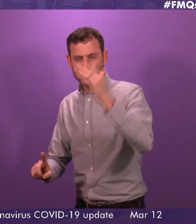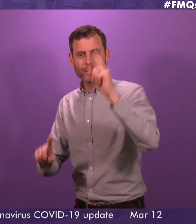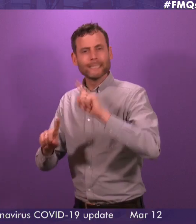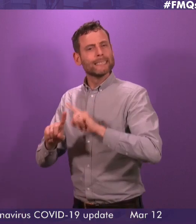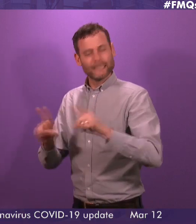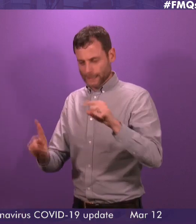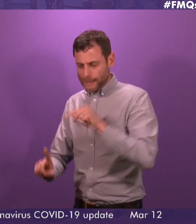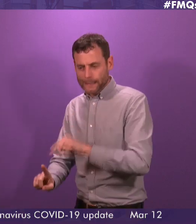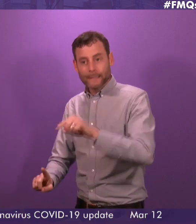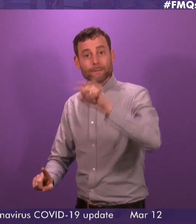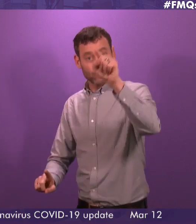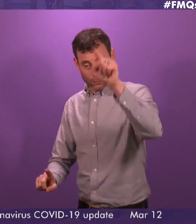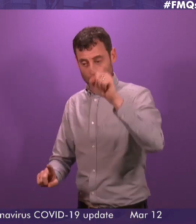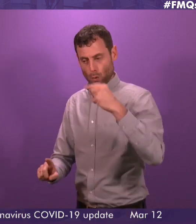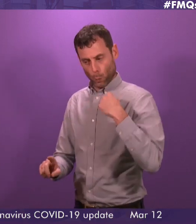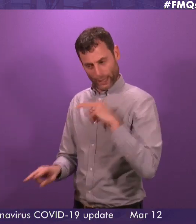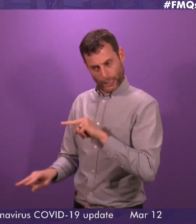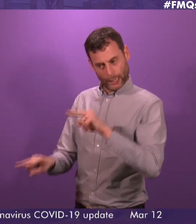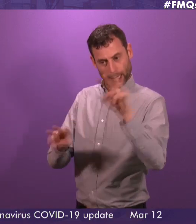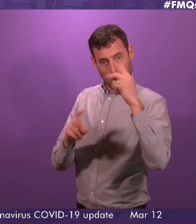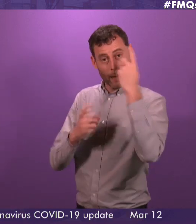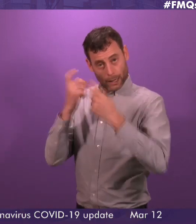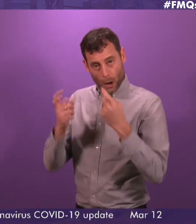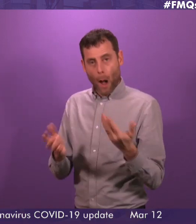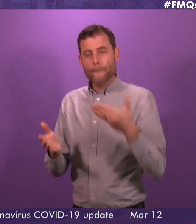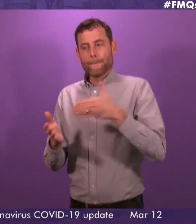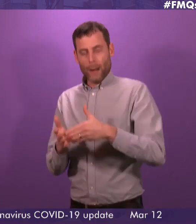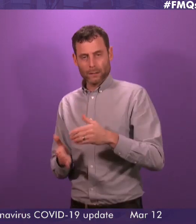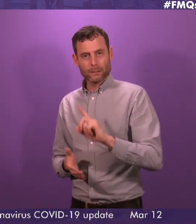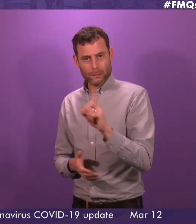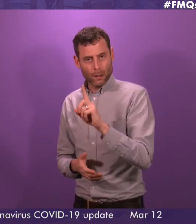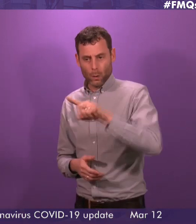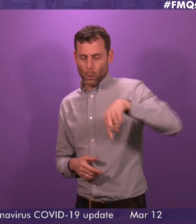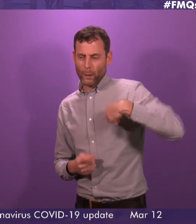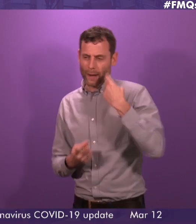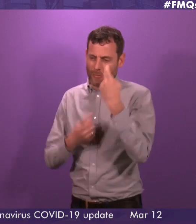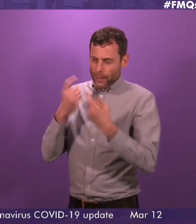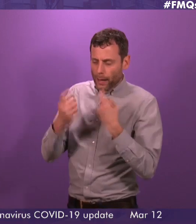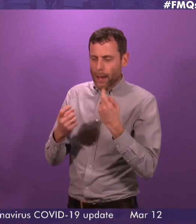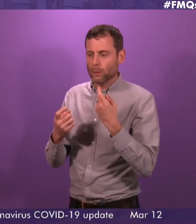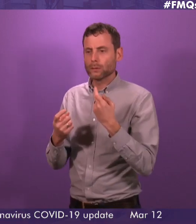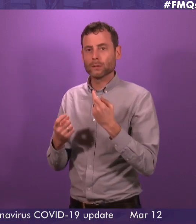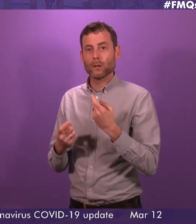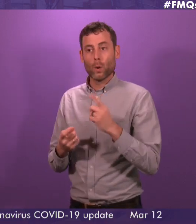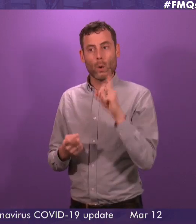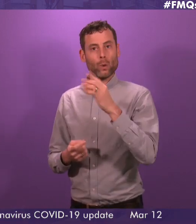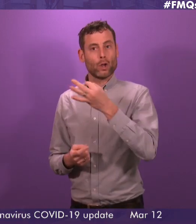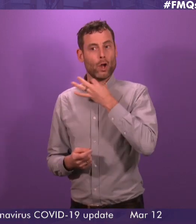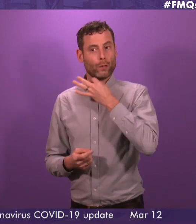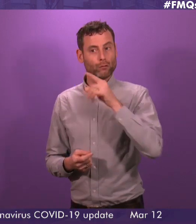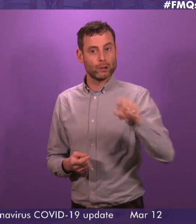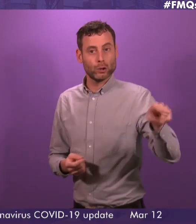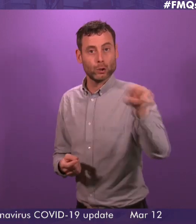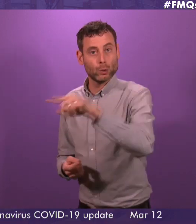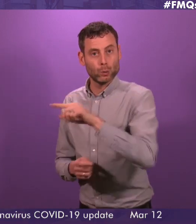world, balanced against, as we've said before, the impact overall in terms of individuals as well